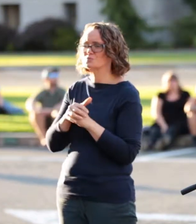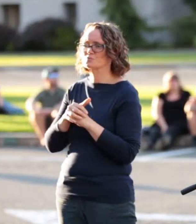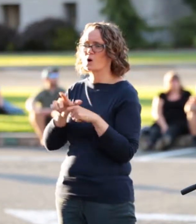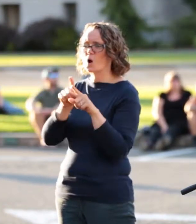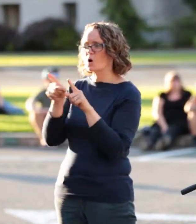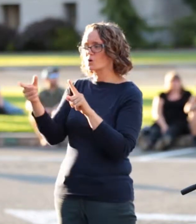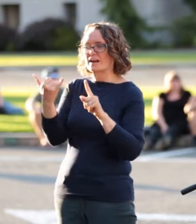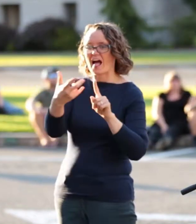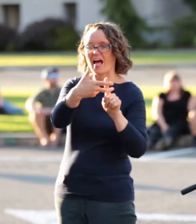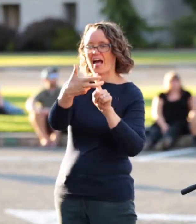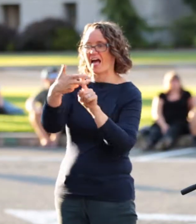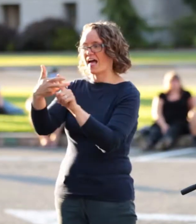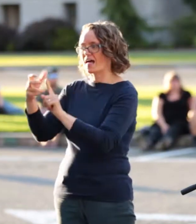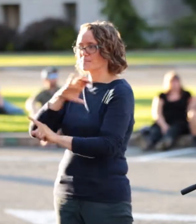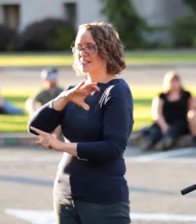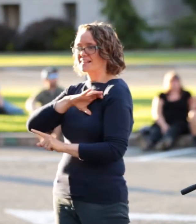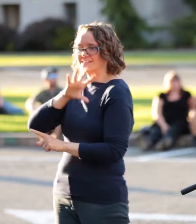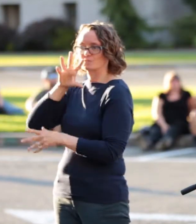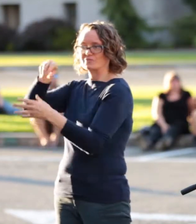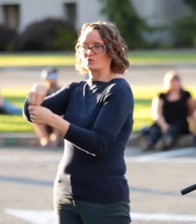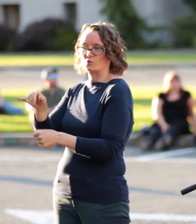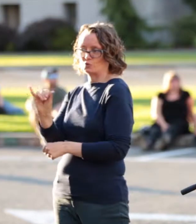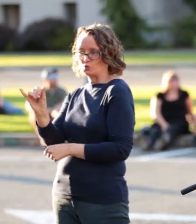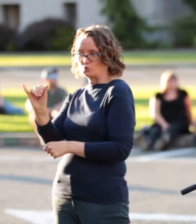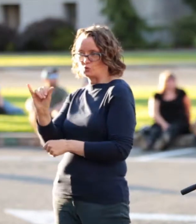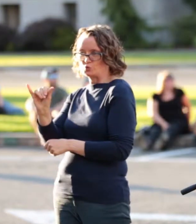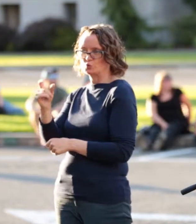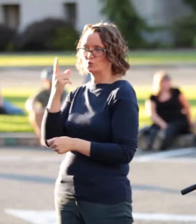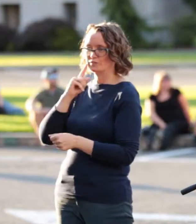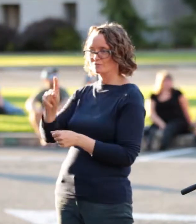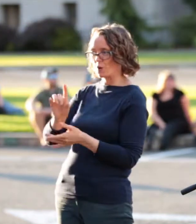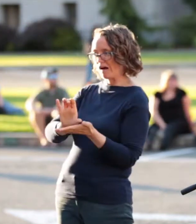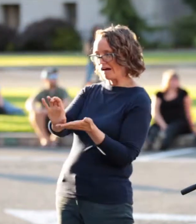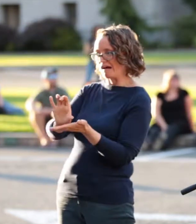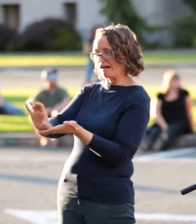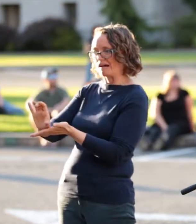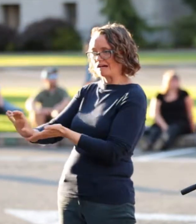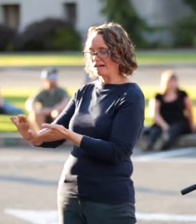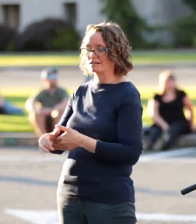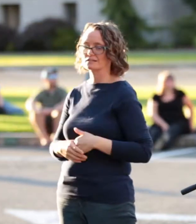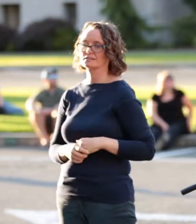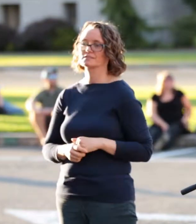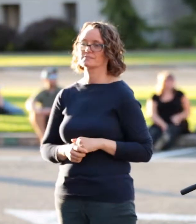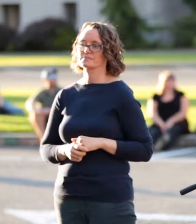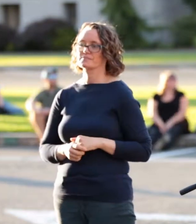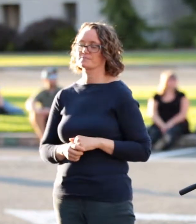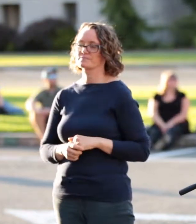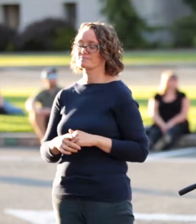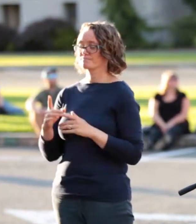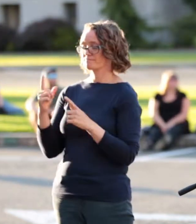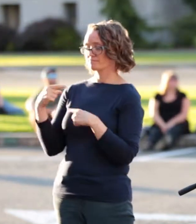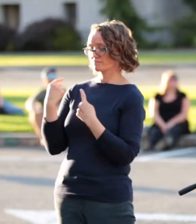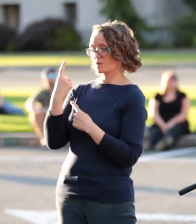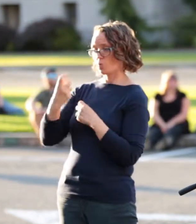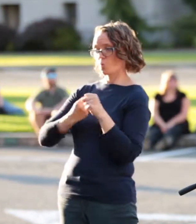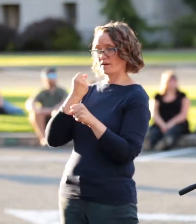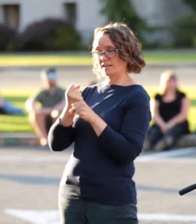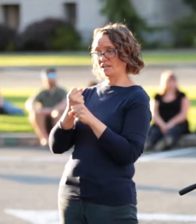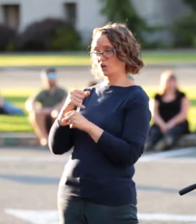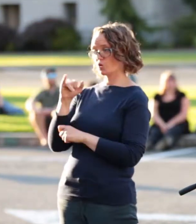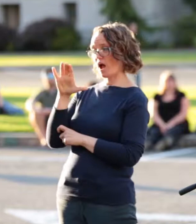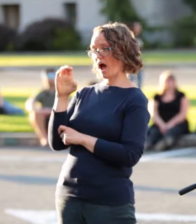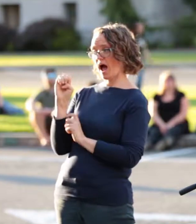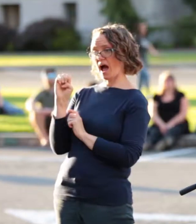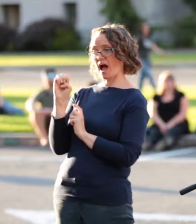enforcement agencies into participating in the deportation machinery. Over the last year, ICE held an average of